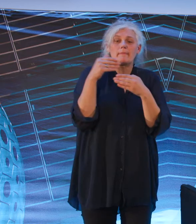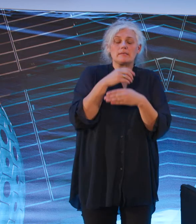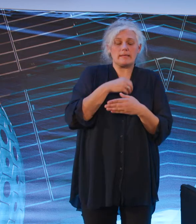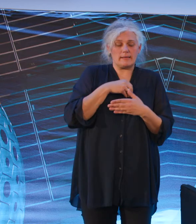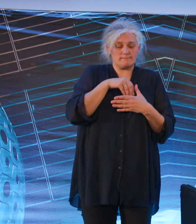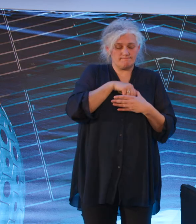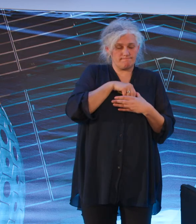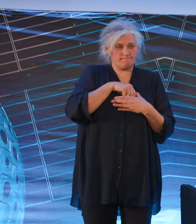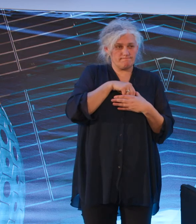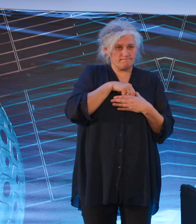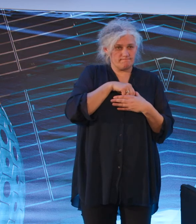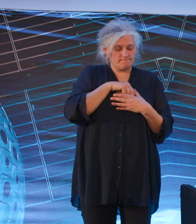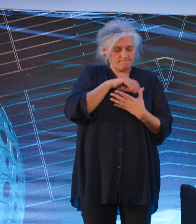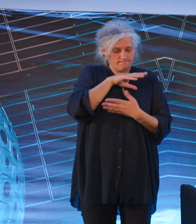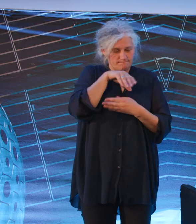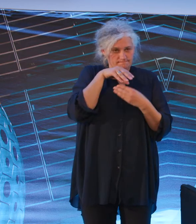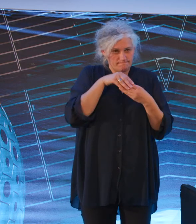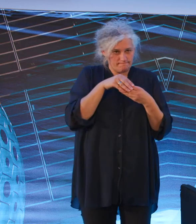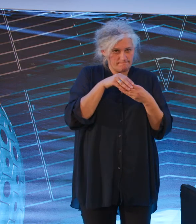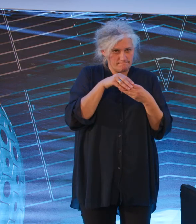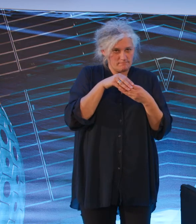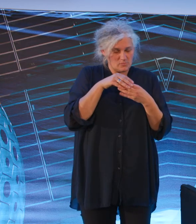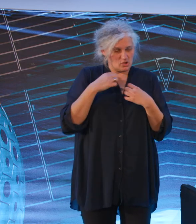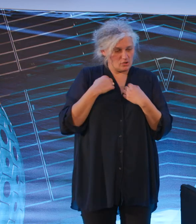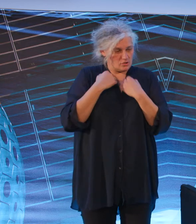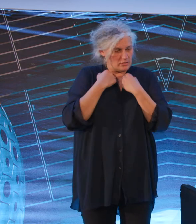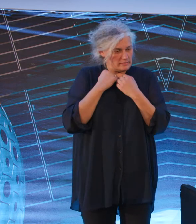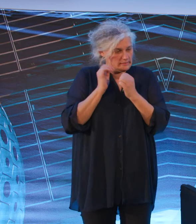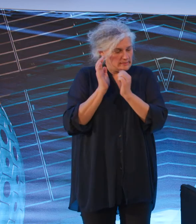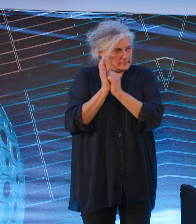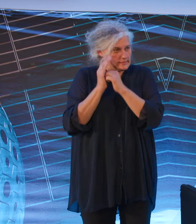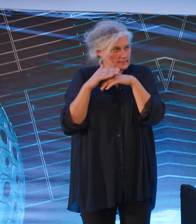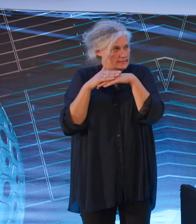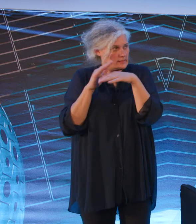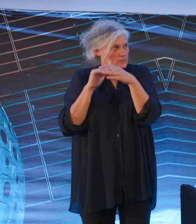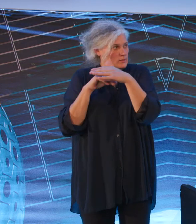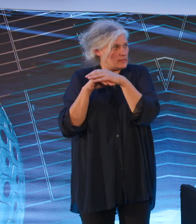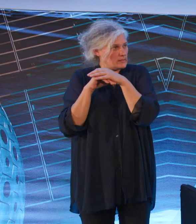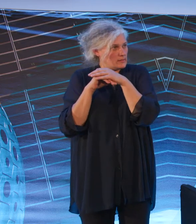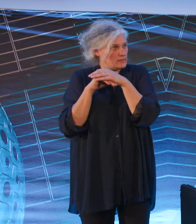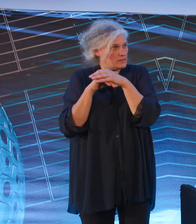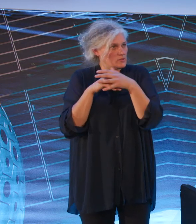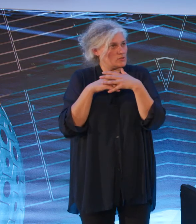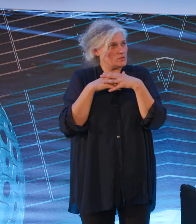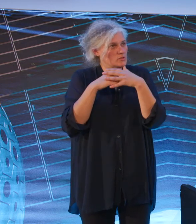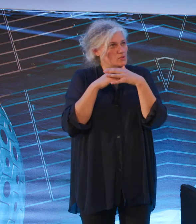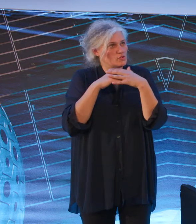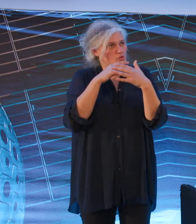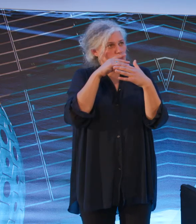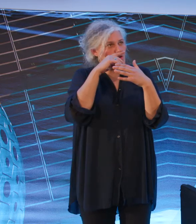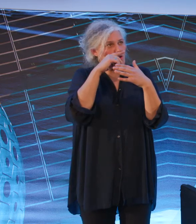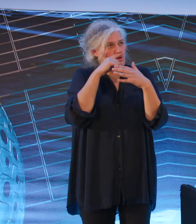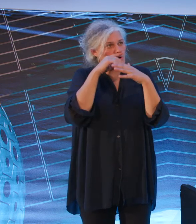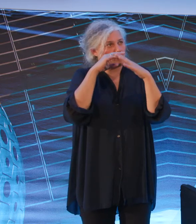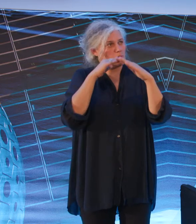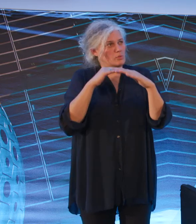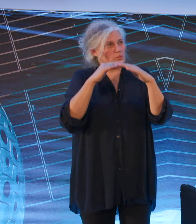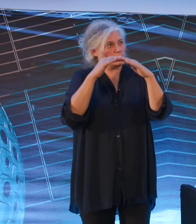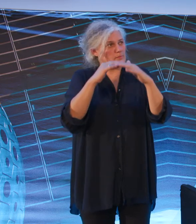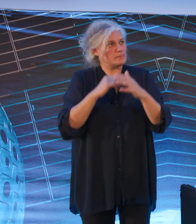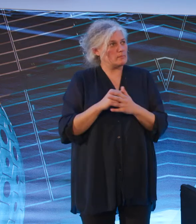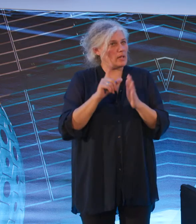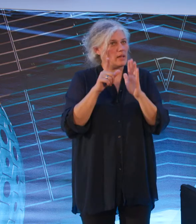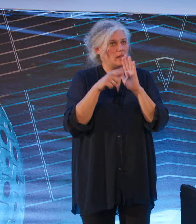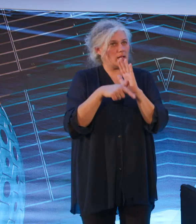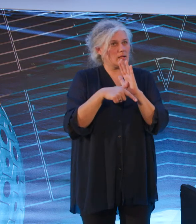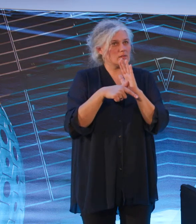heart, cradled under his borrowed shirt, skin to skin for warmth, snoring soundly at his sternum.